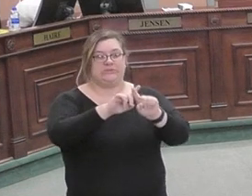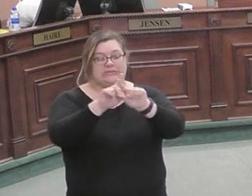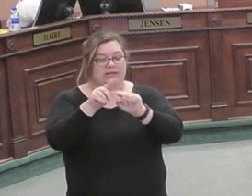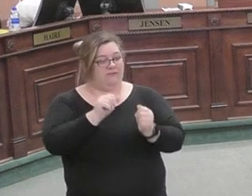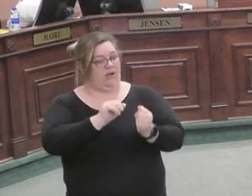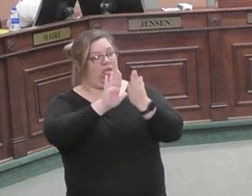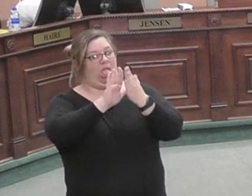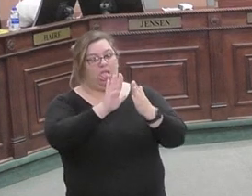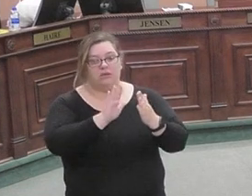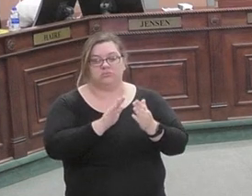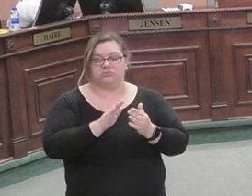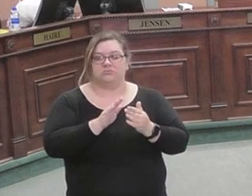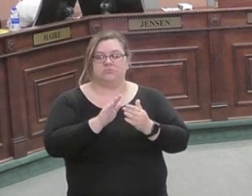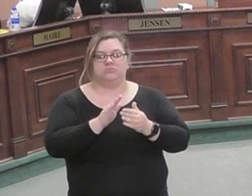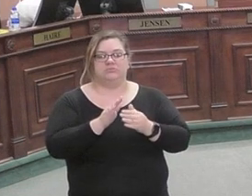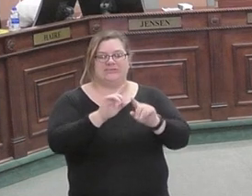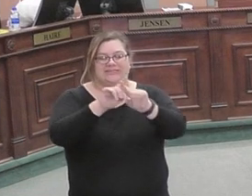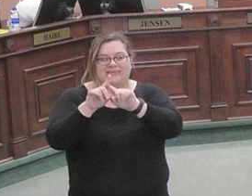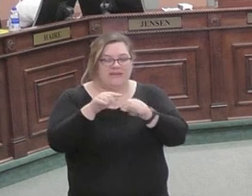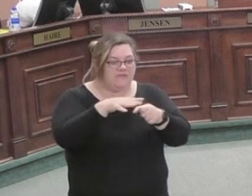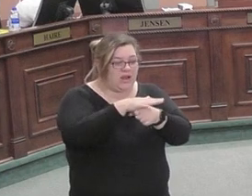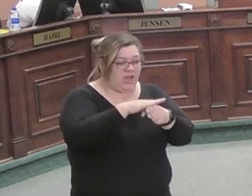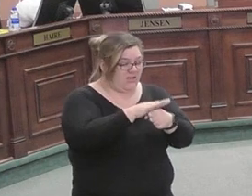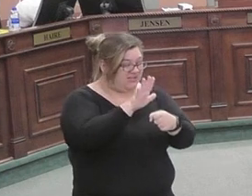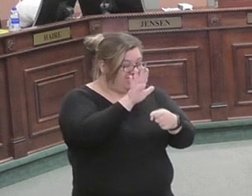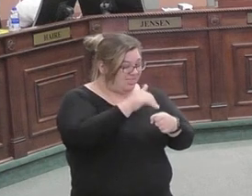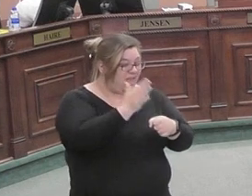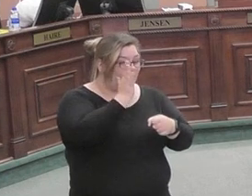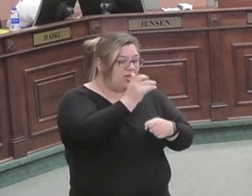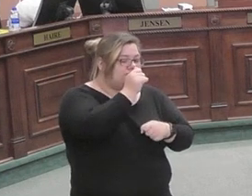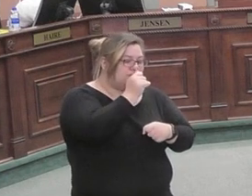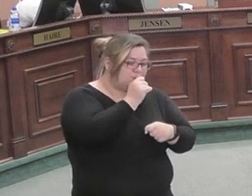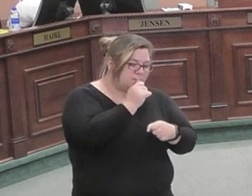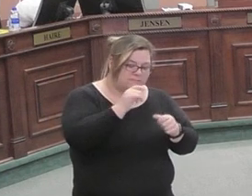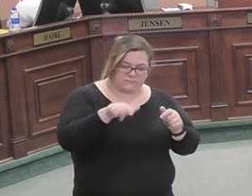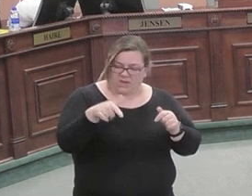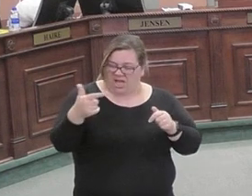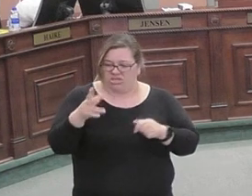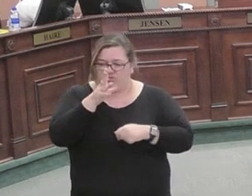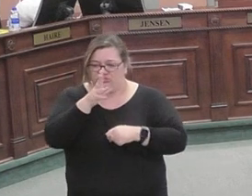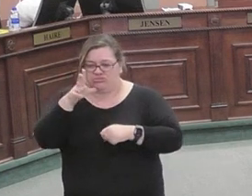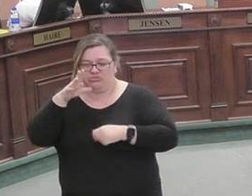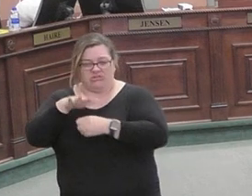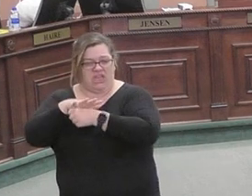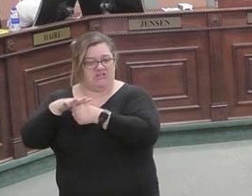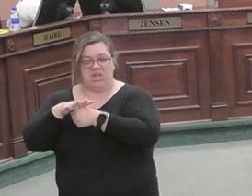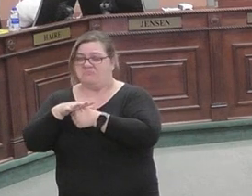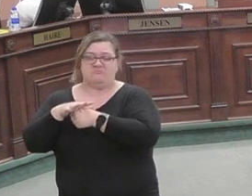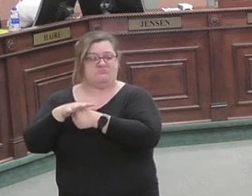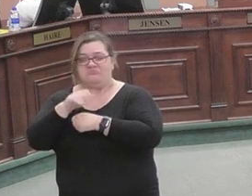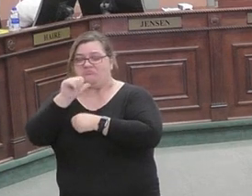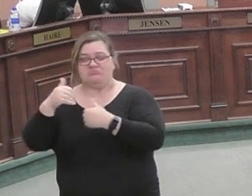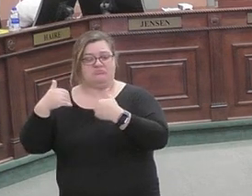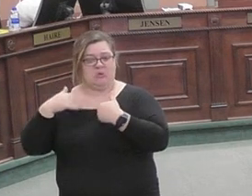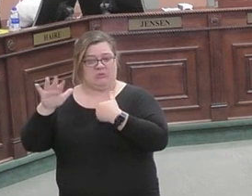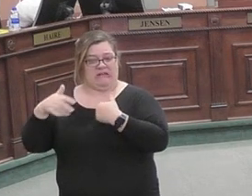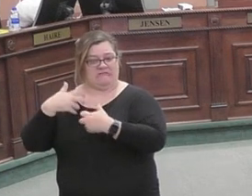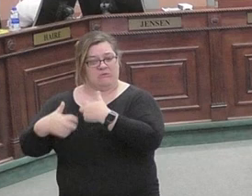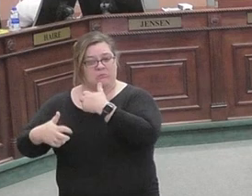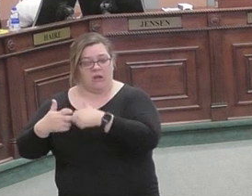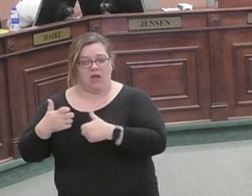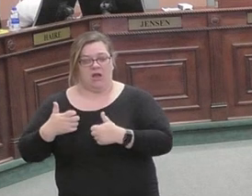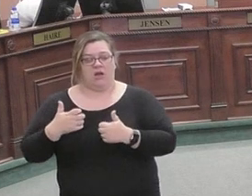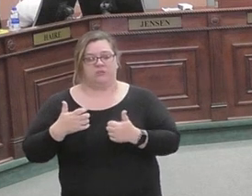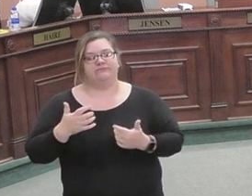areas endure that some of the other areas that are densely populated did not have to deal with. And because of that, he